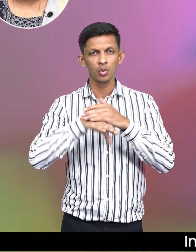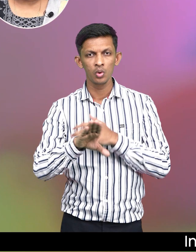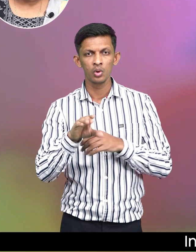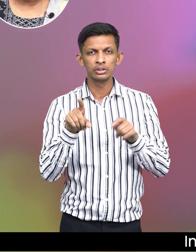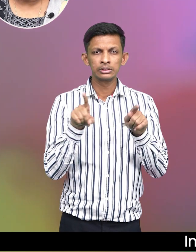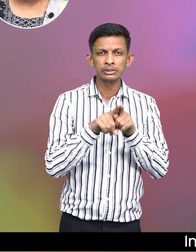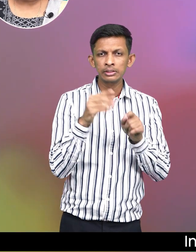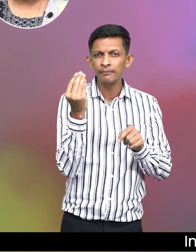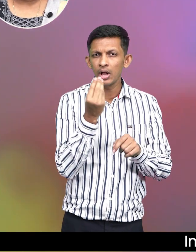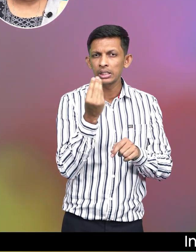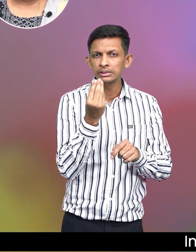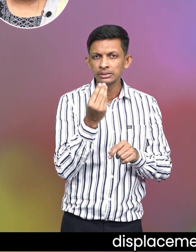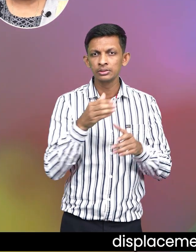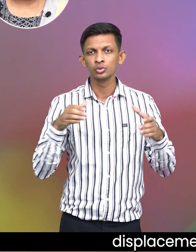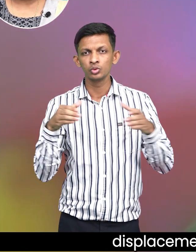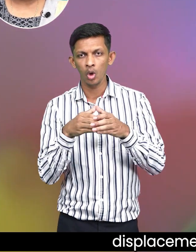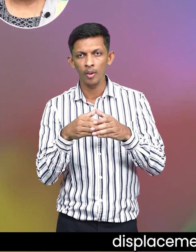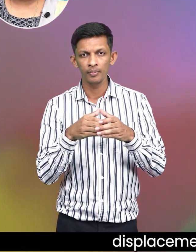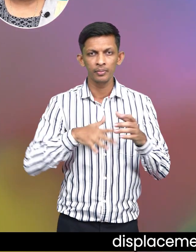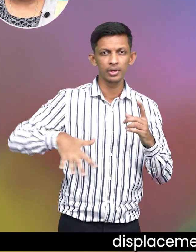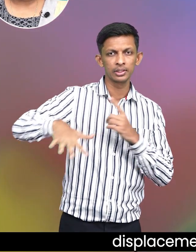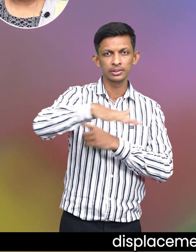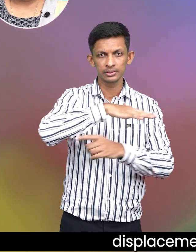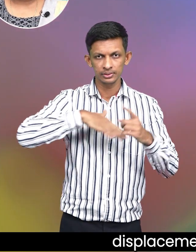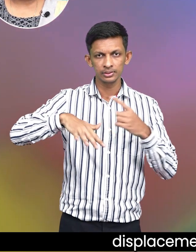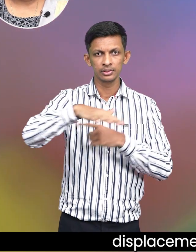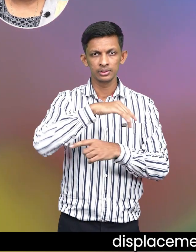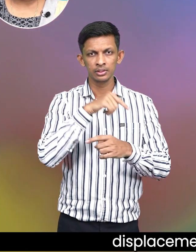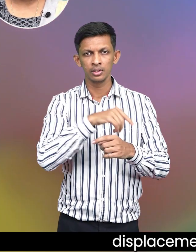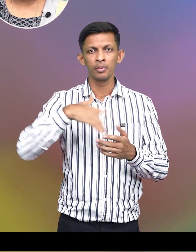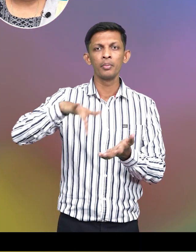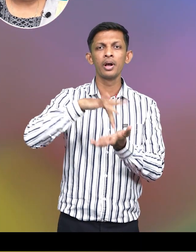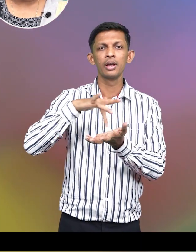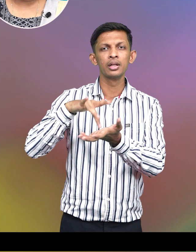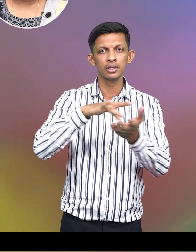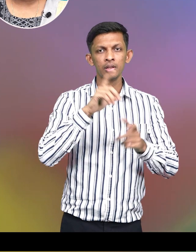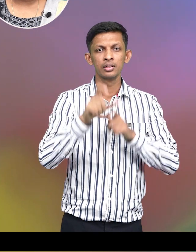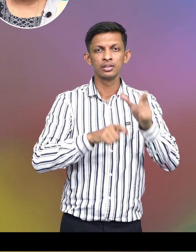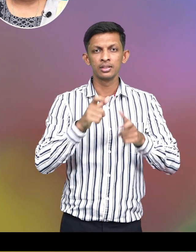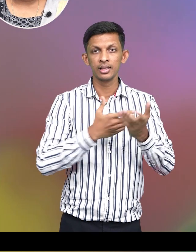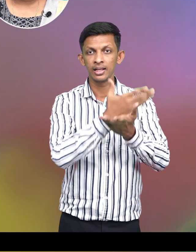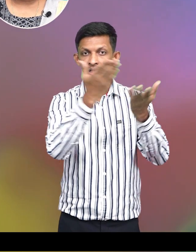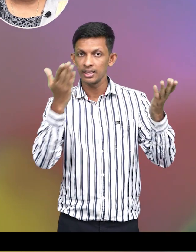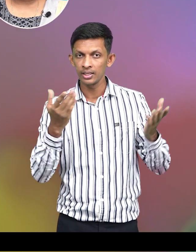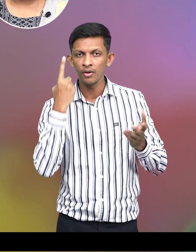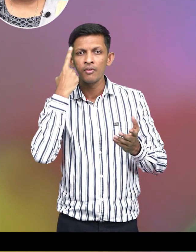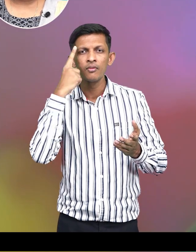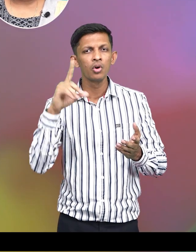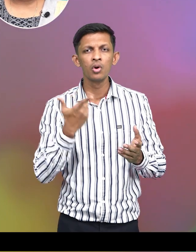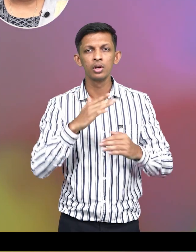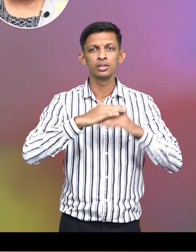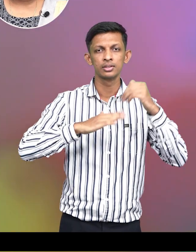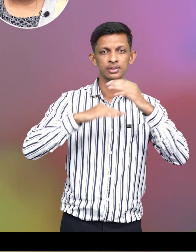In some tribal areas, displacement of people for construction of dams